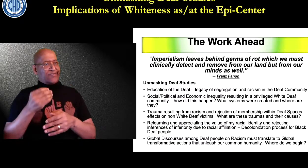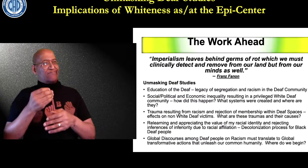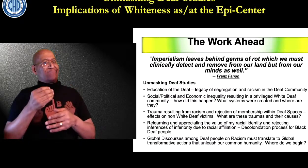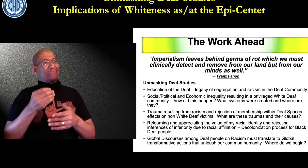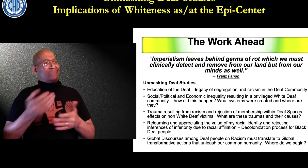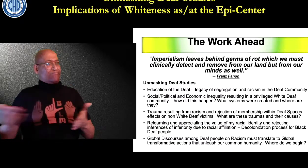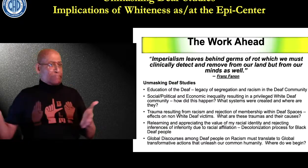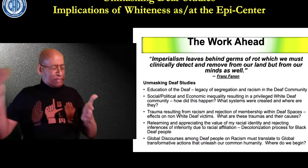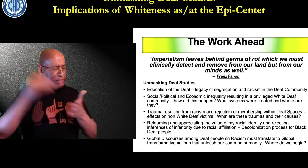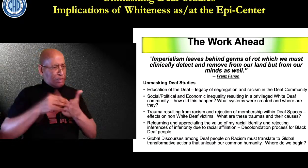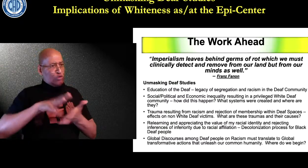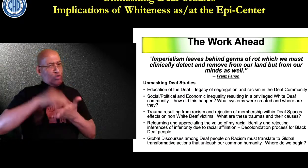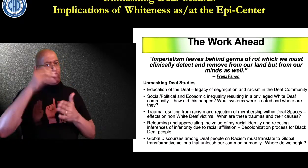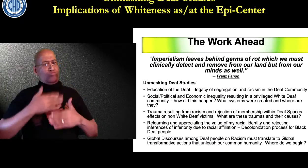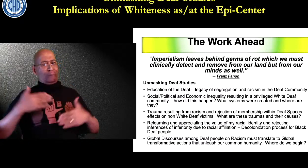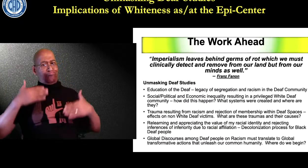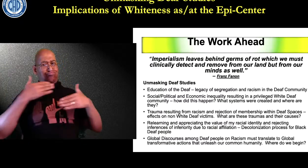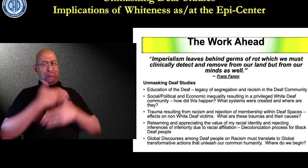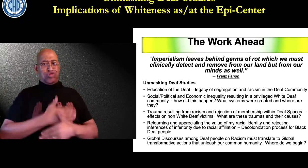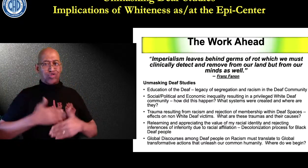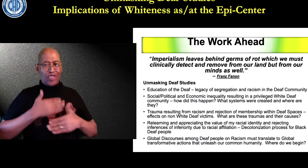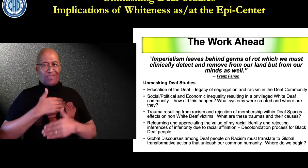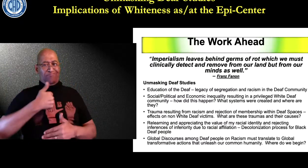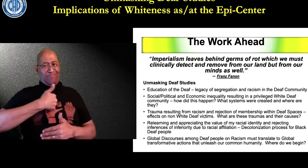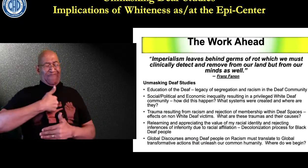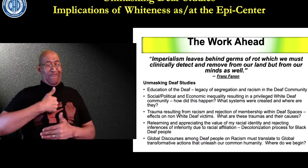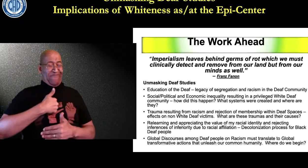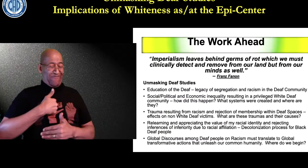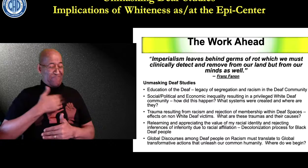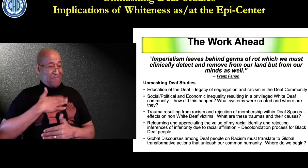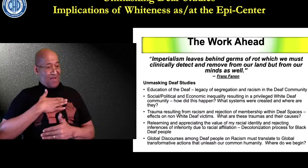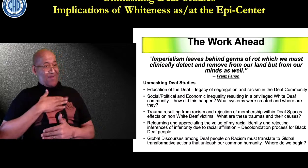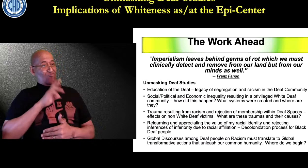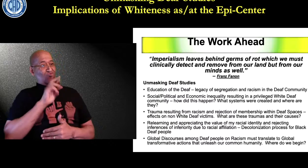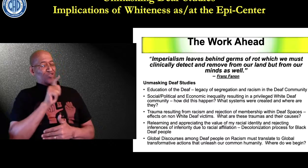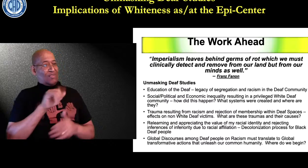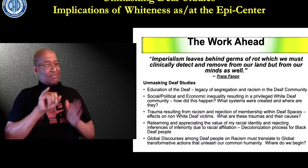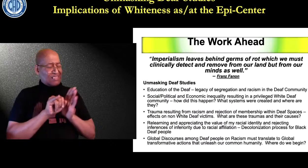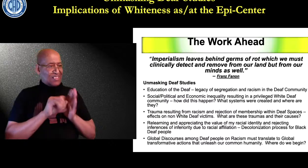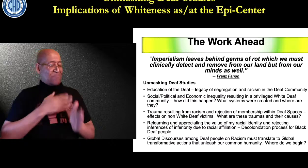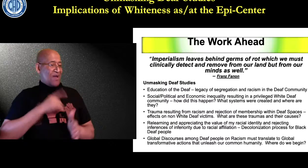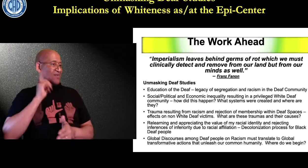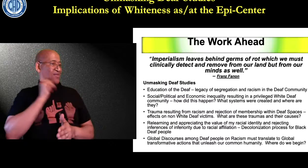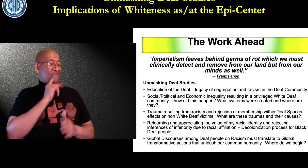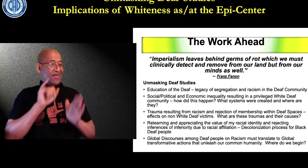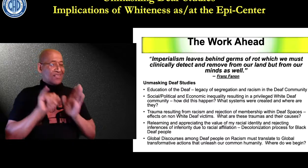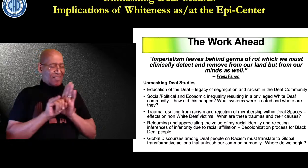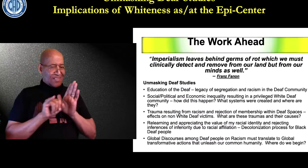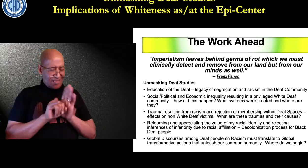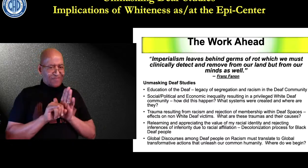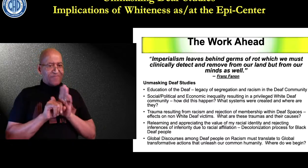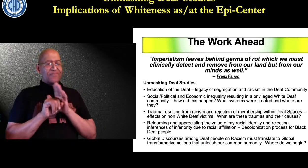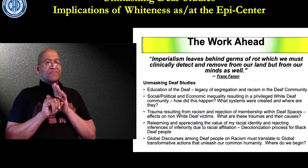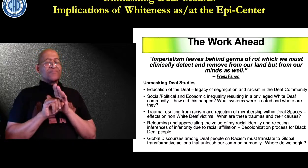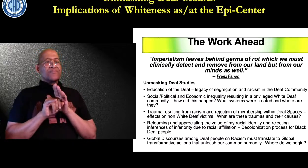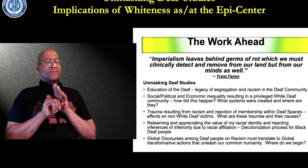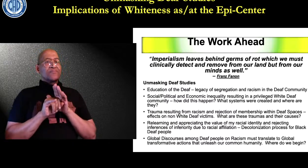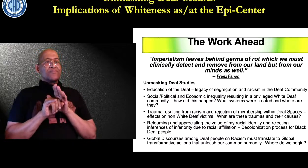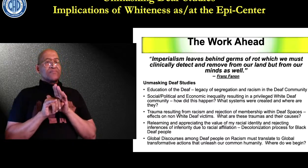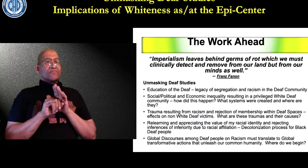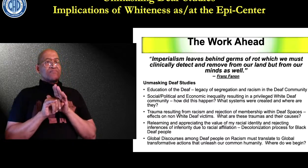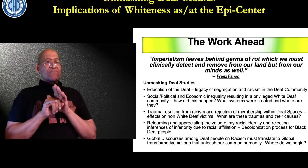we need to relearn and, again, reappreciate ourselves